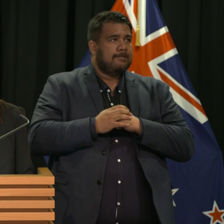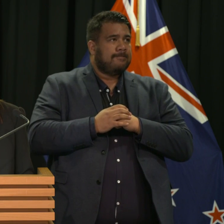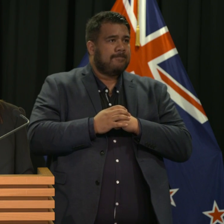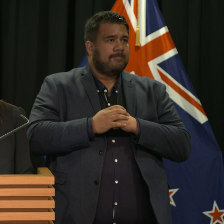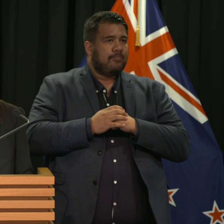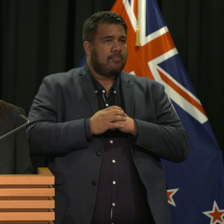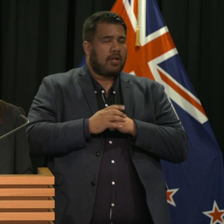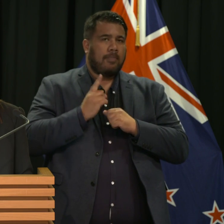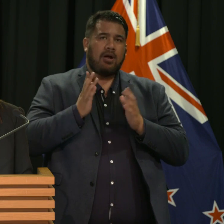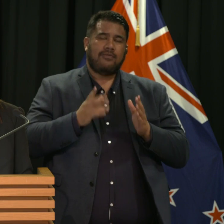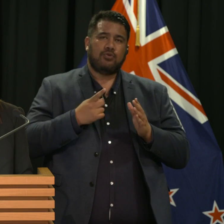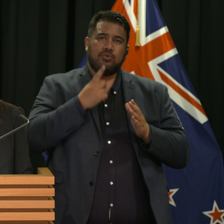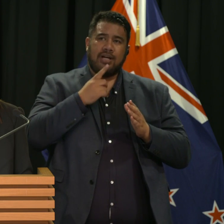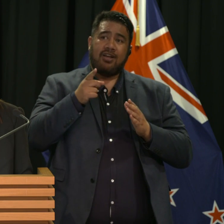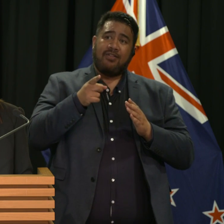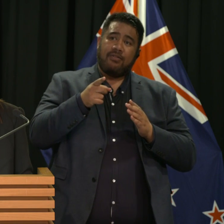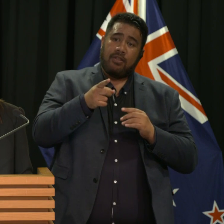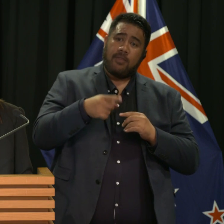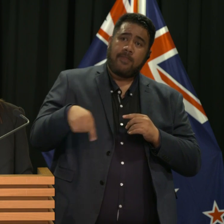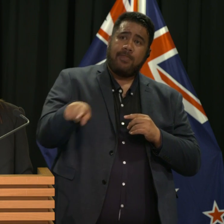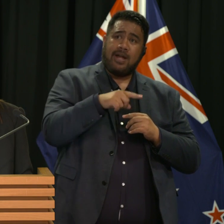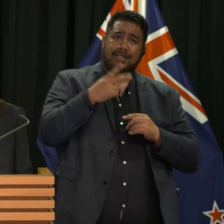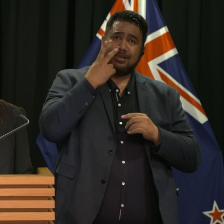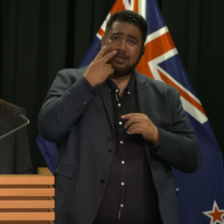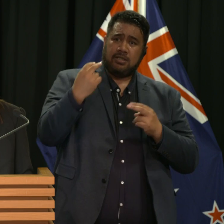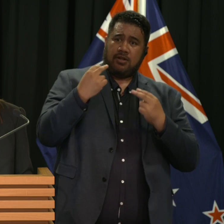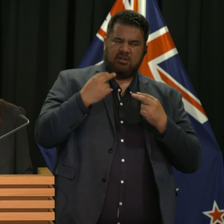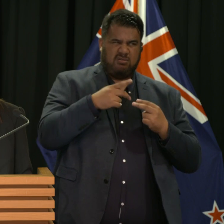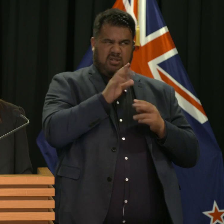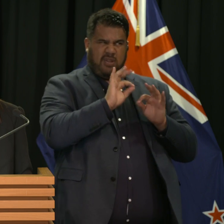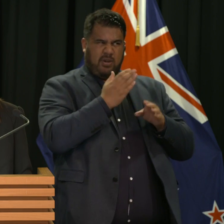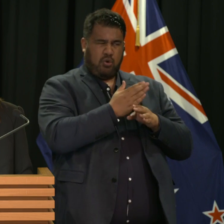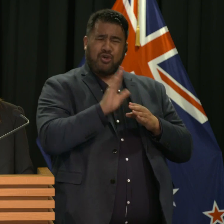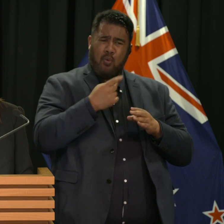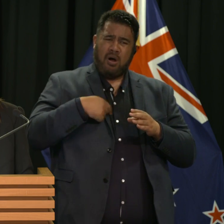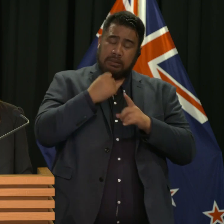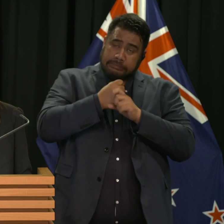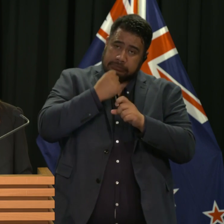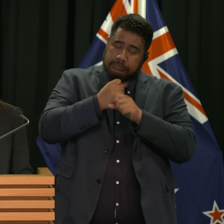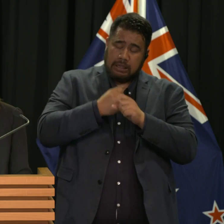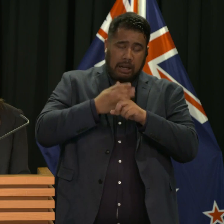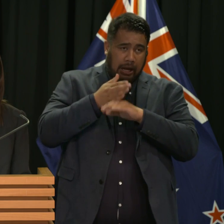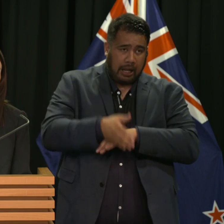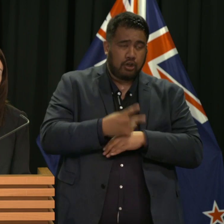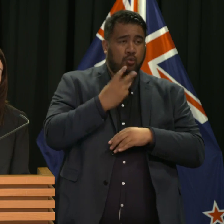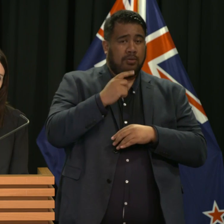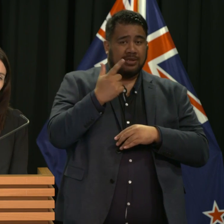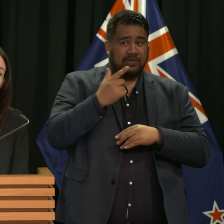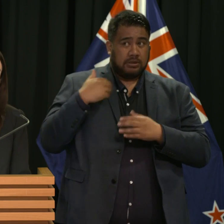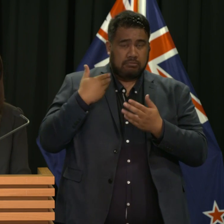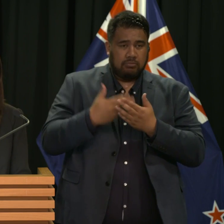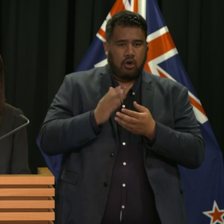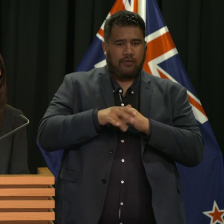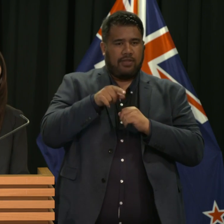though, that I don't think they see that there have been lack of effort on this occasion. I campaigned hard in 2017 on this